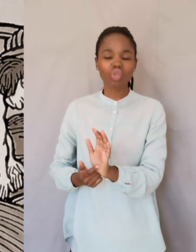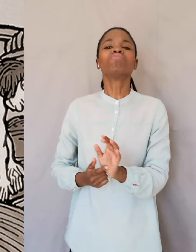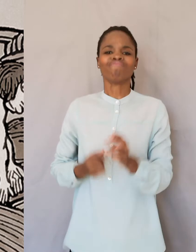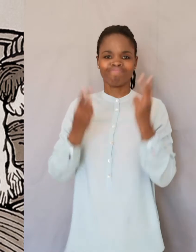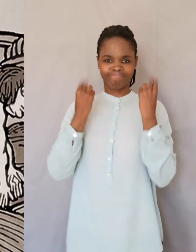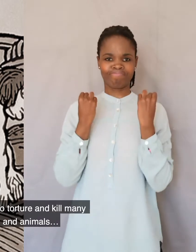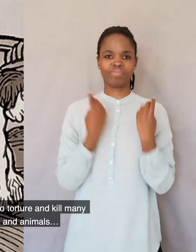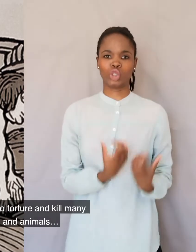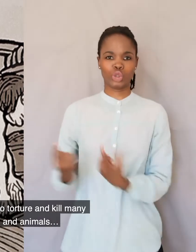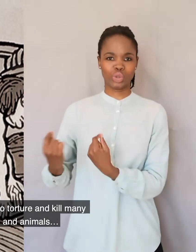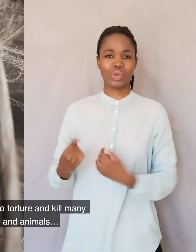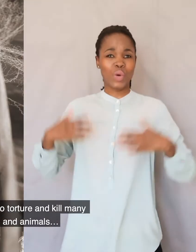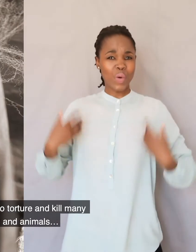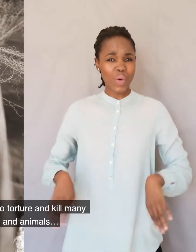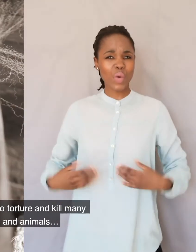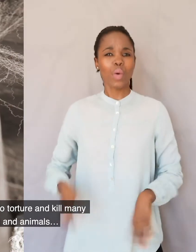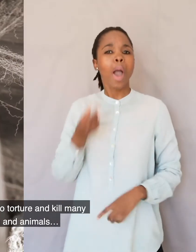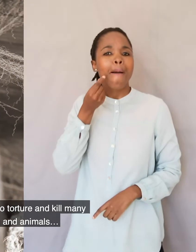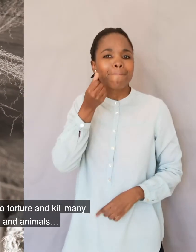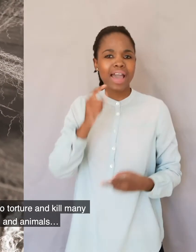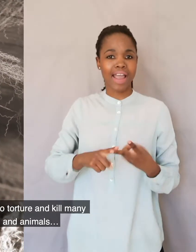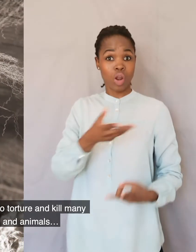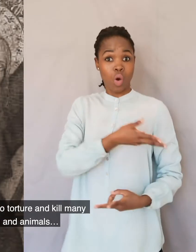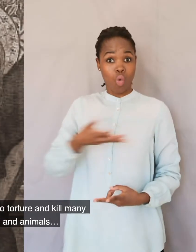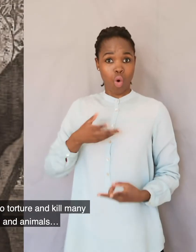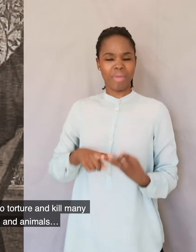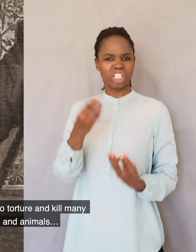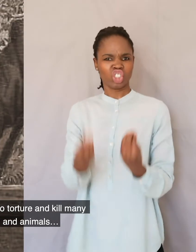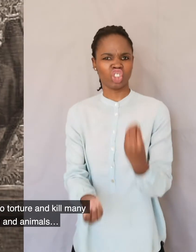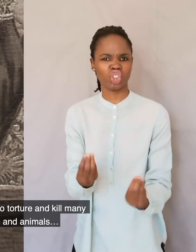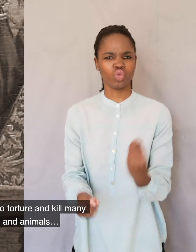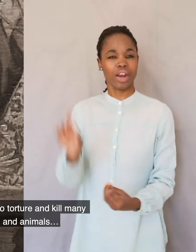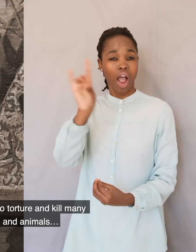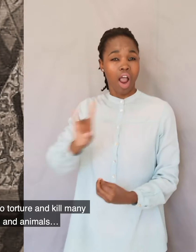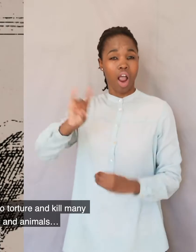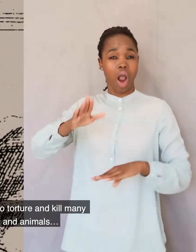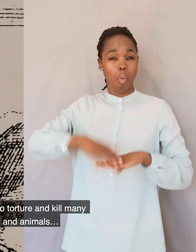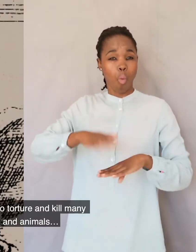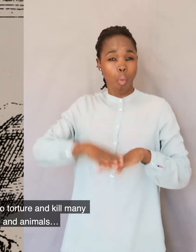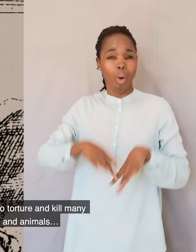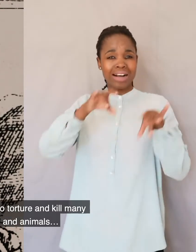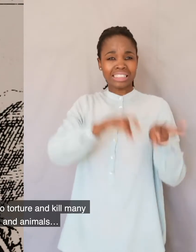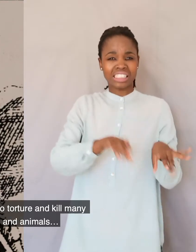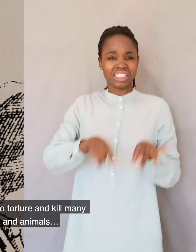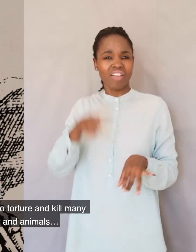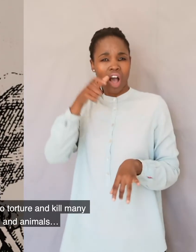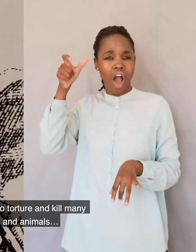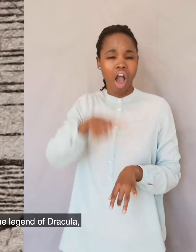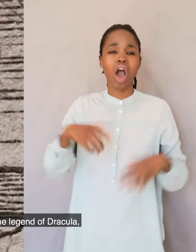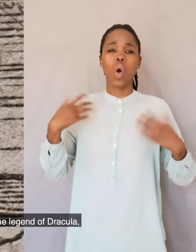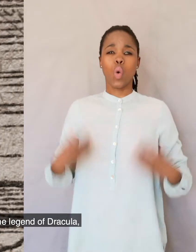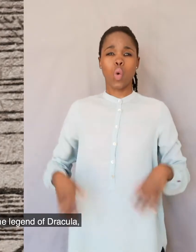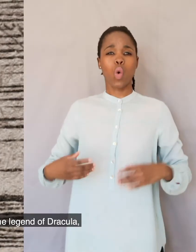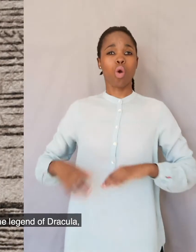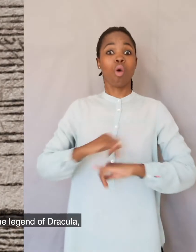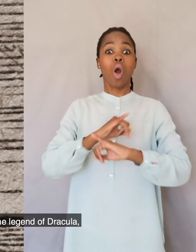obeyed. He had enough cruelty and hatred to torture and kill many more men, women, children, and animals,